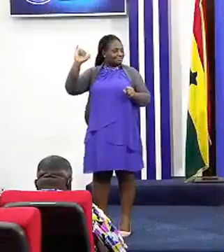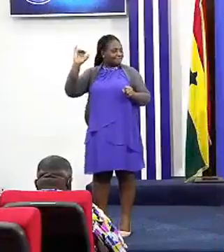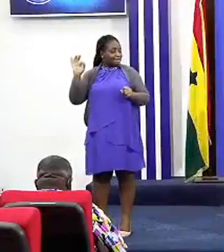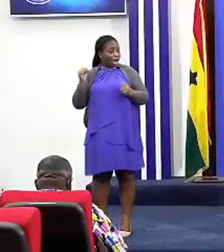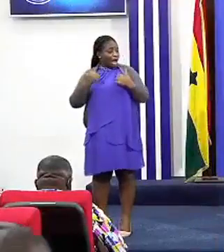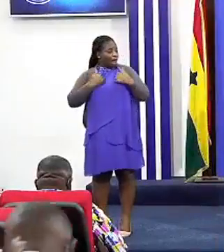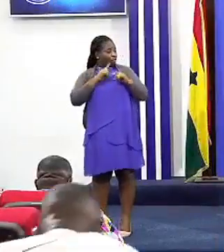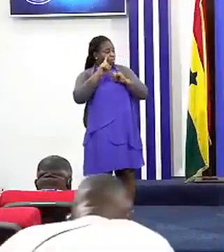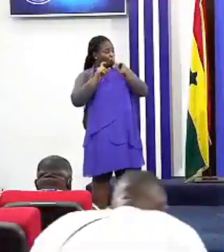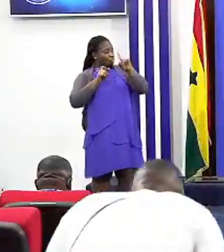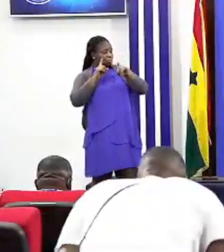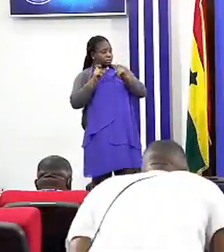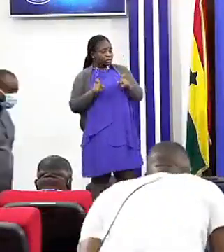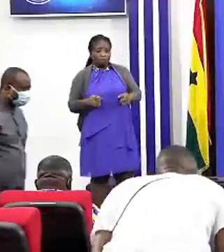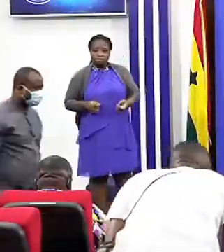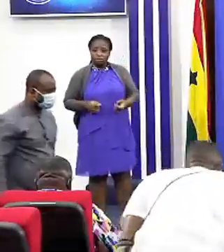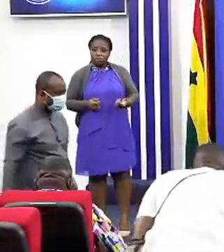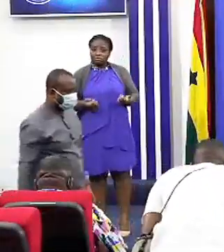questions.